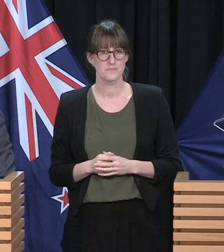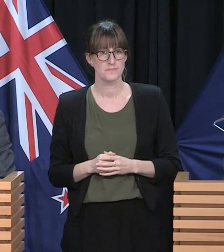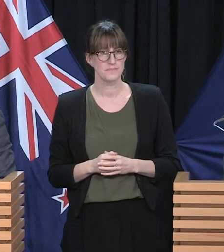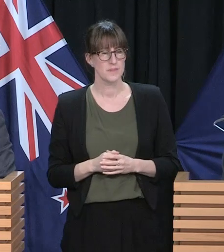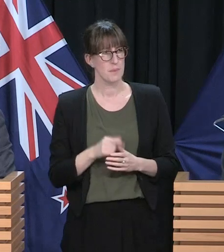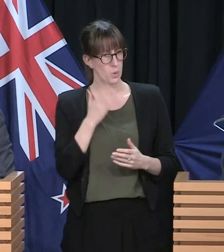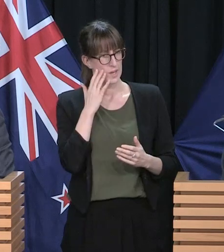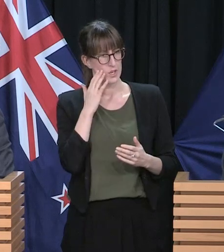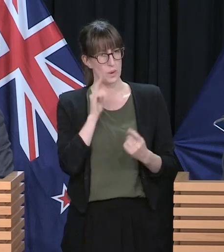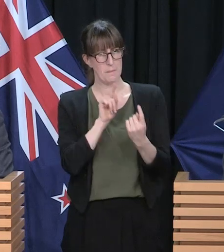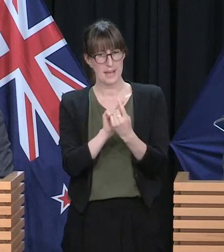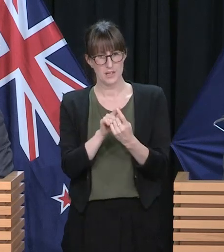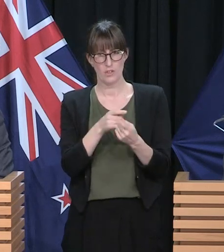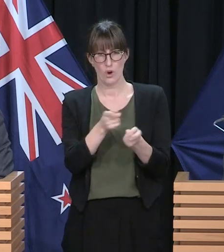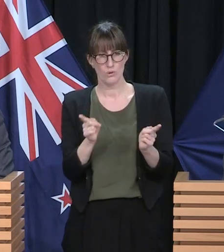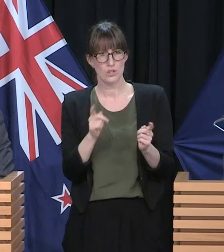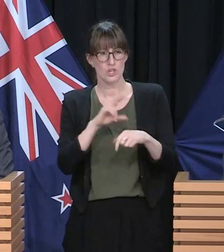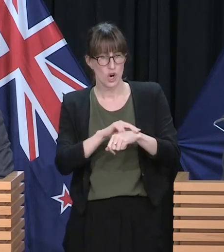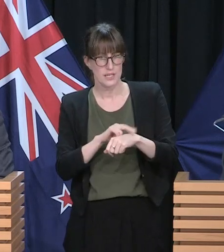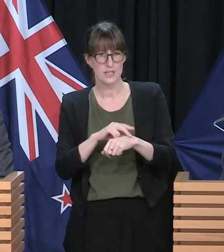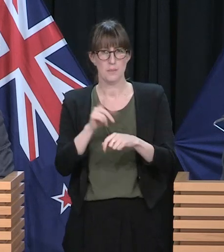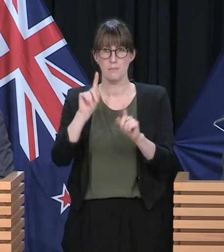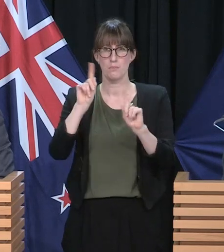sense when you were meeting with people earlier about the scale of it?